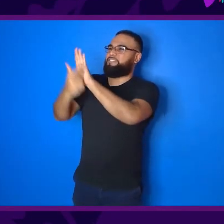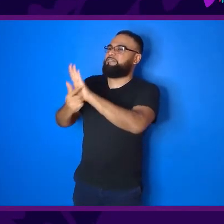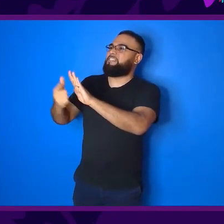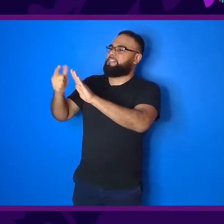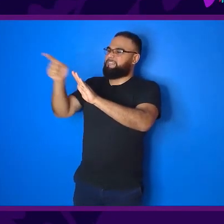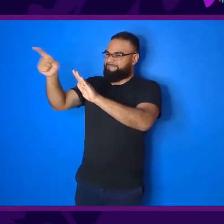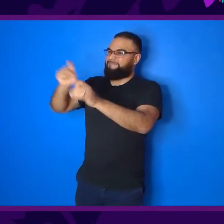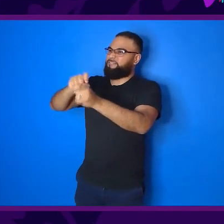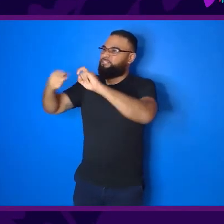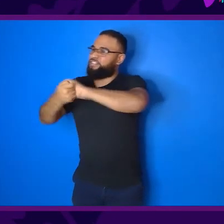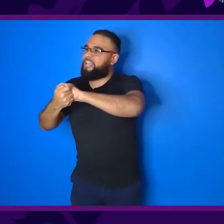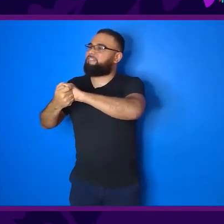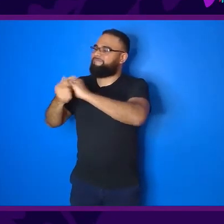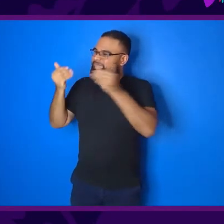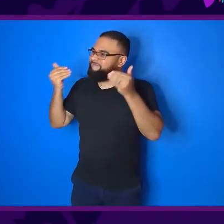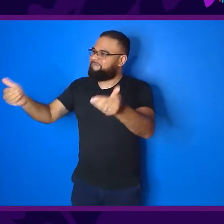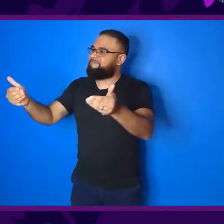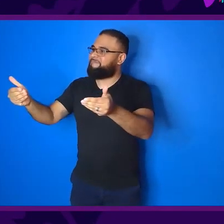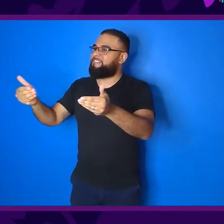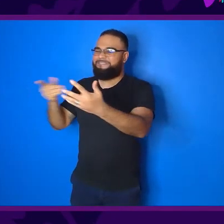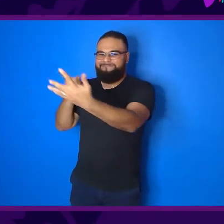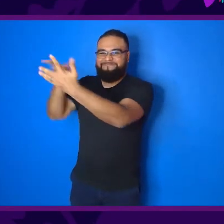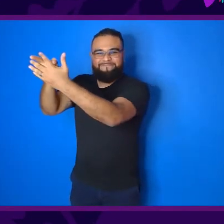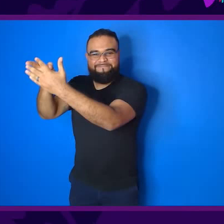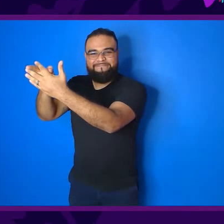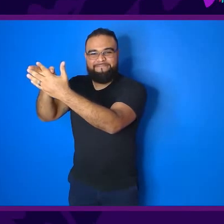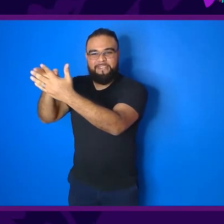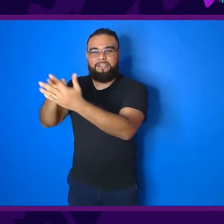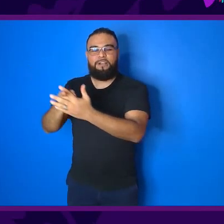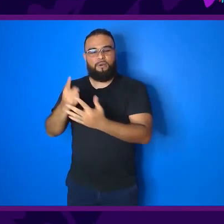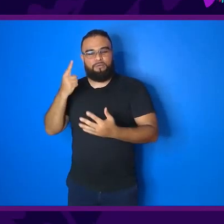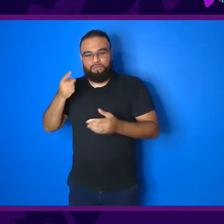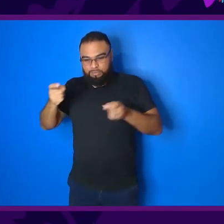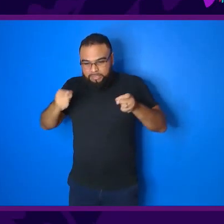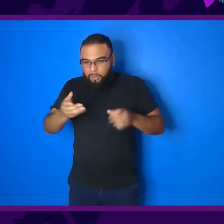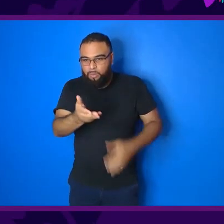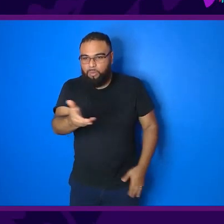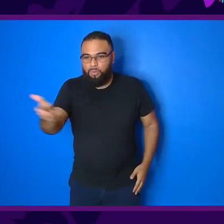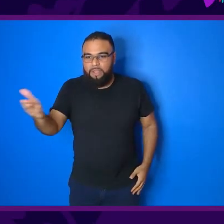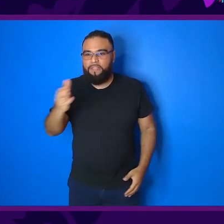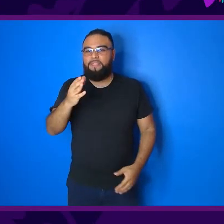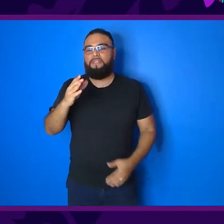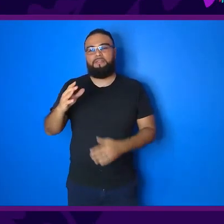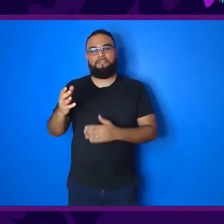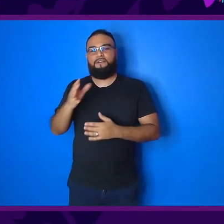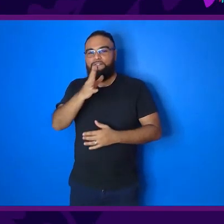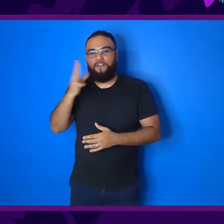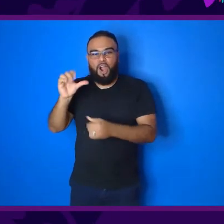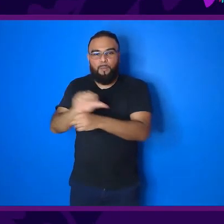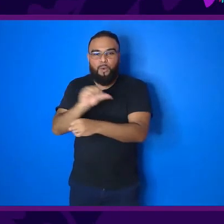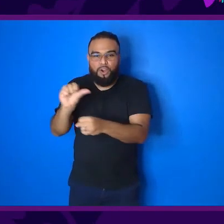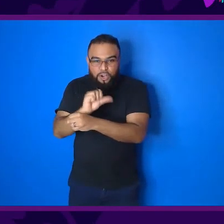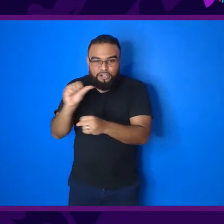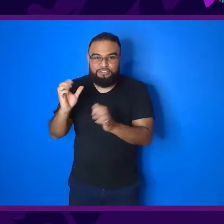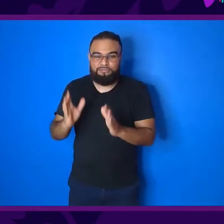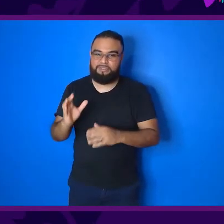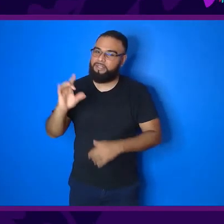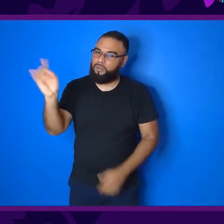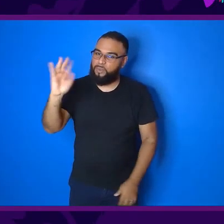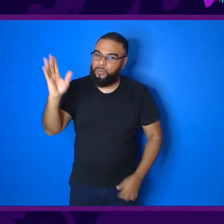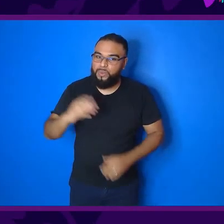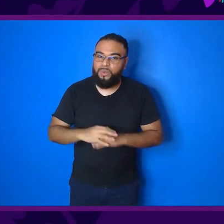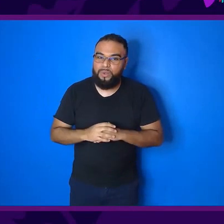to deal with what was happening with farm workers. It was atrocious. We had farm workers working in the